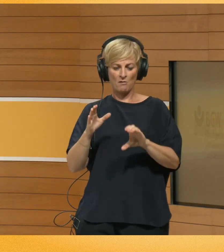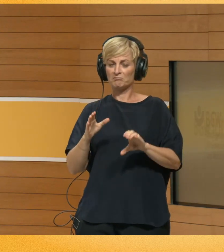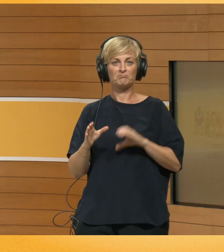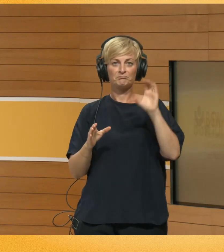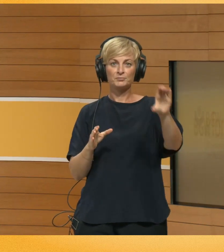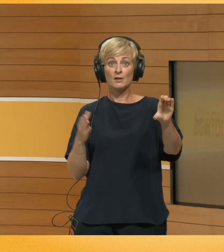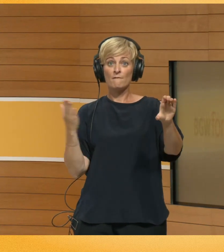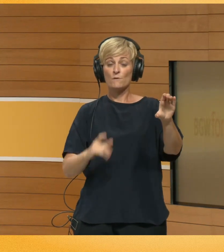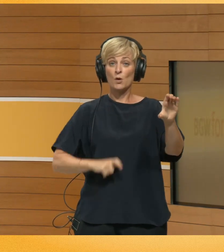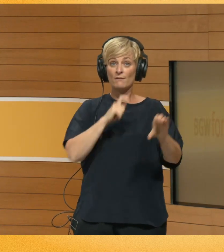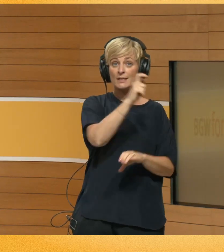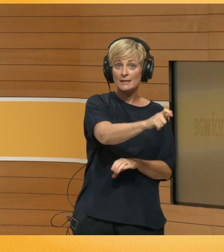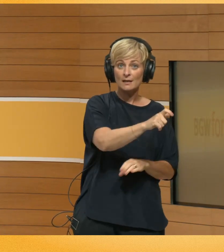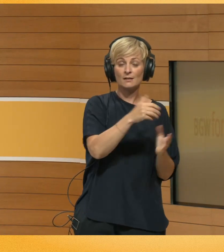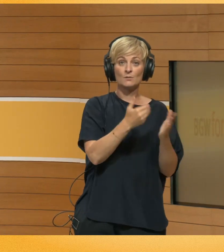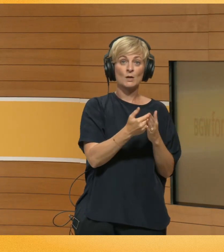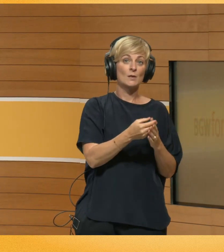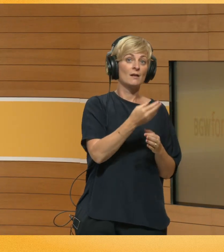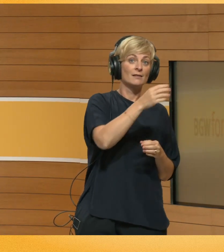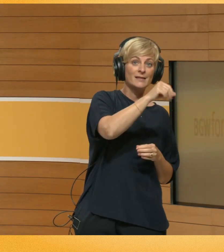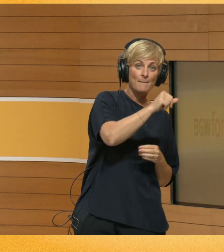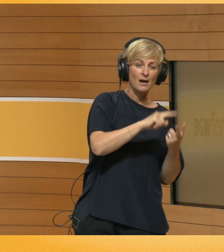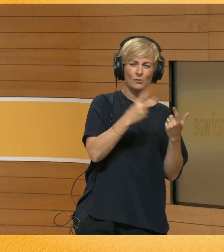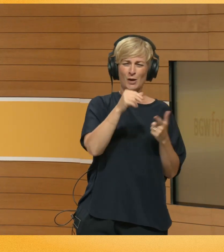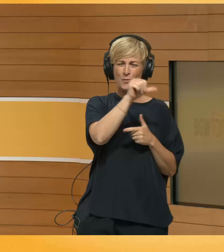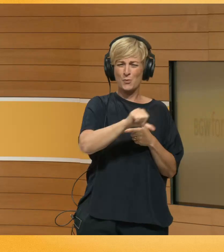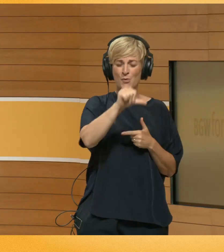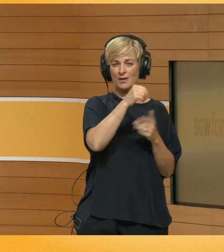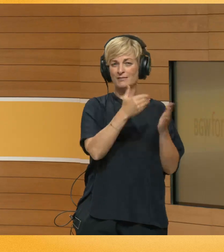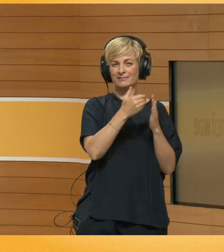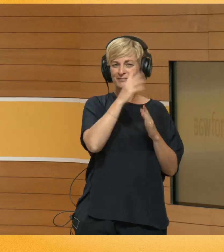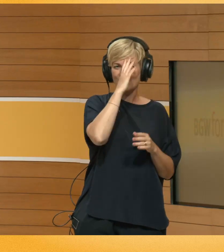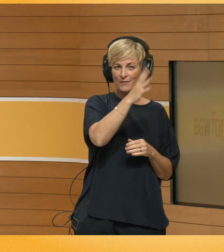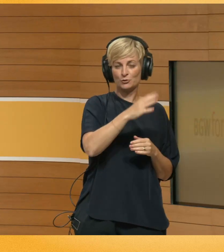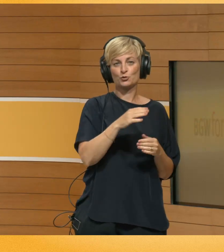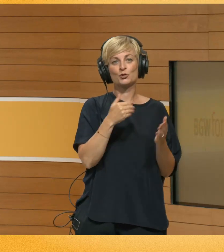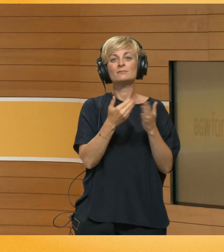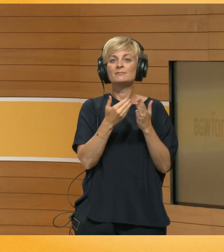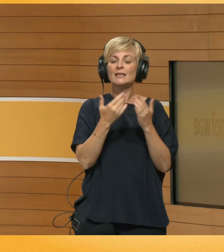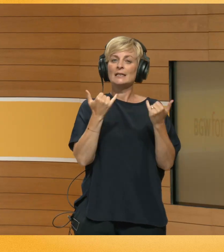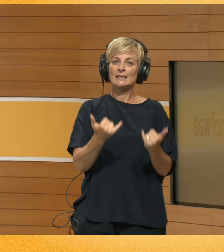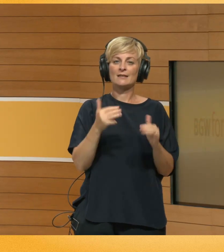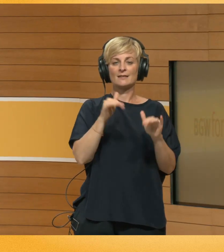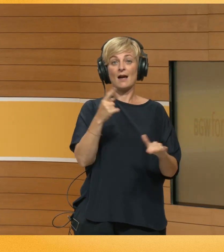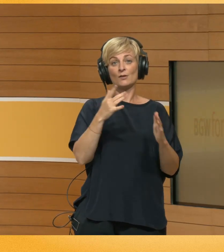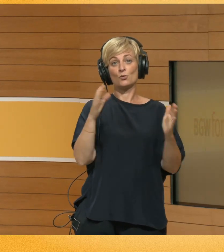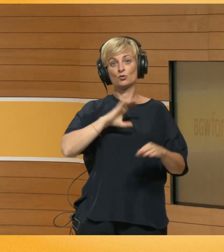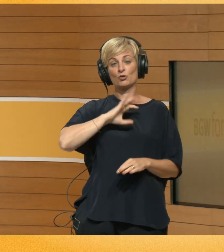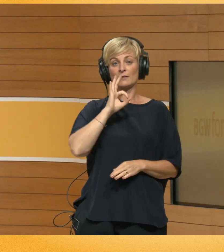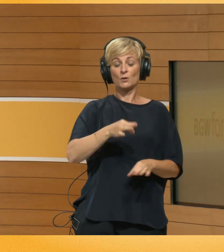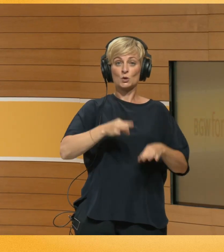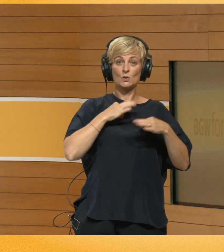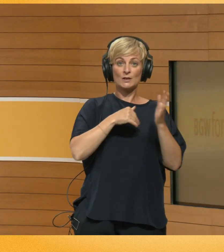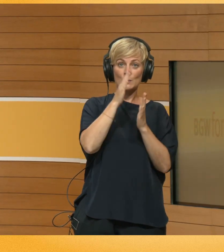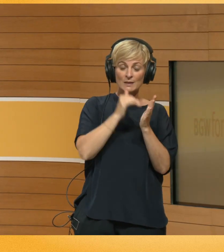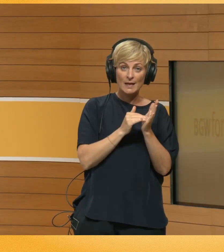in oil. This makes no sense. So this is an opportunity for the health sector to actually divert resources into